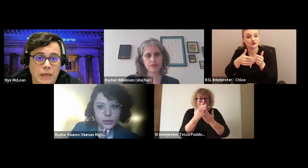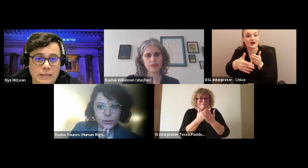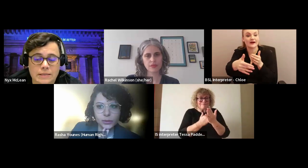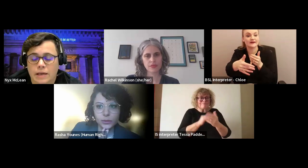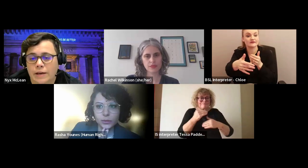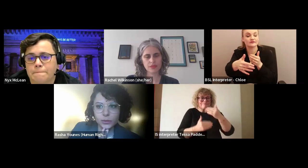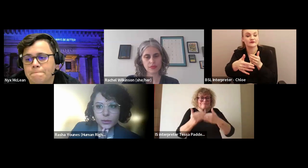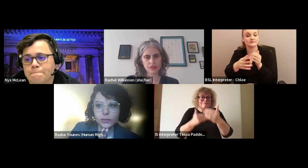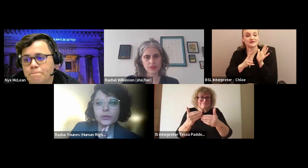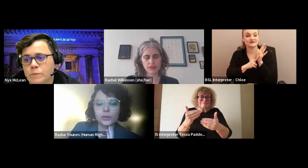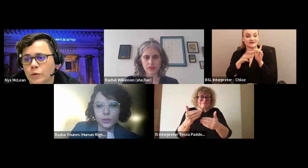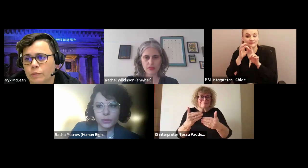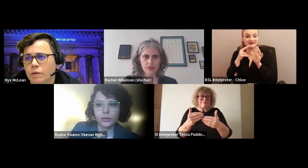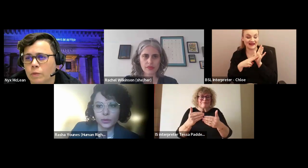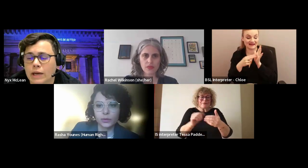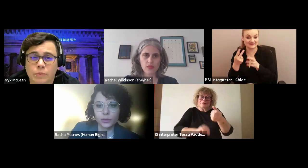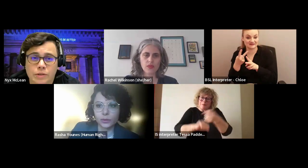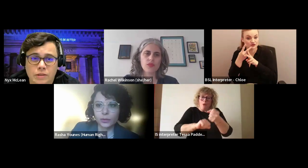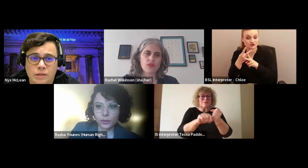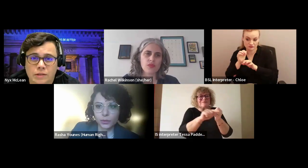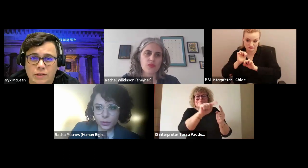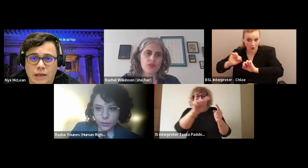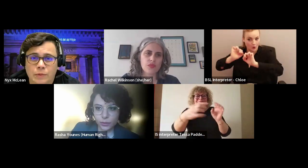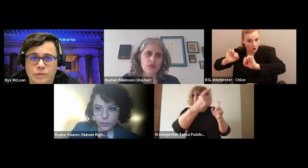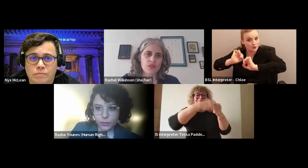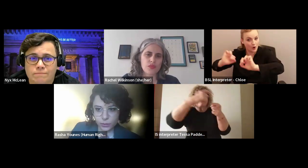using VPNs. So what I would